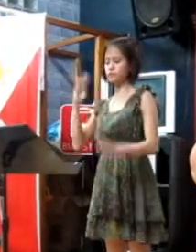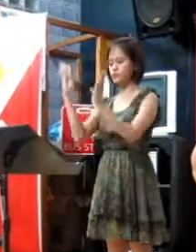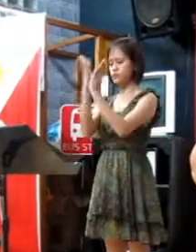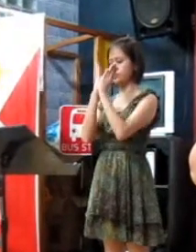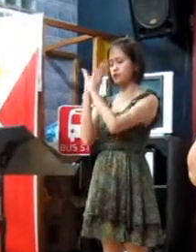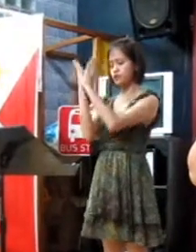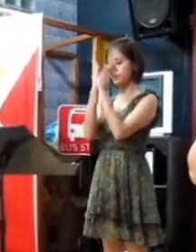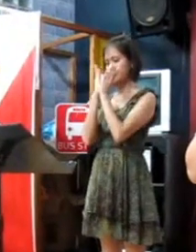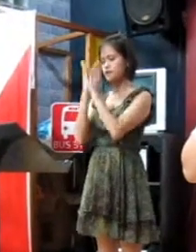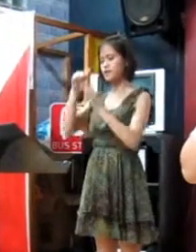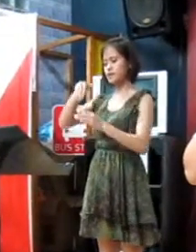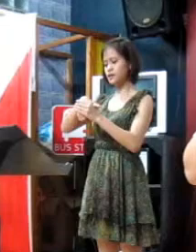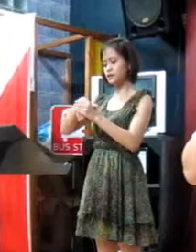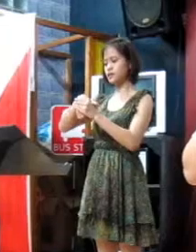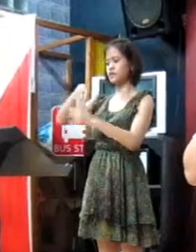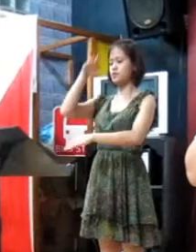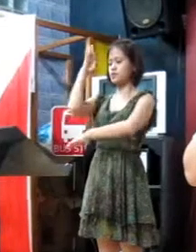community